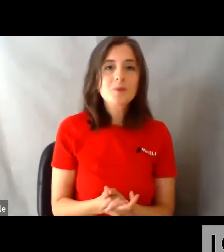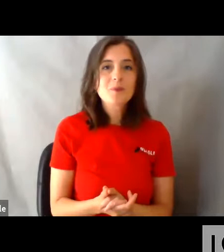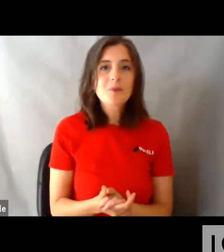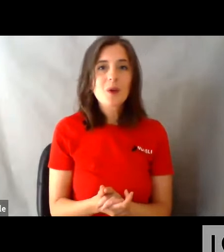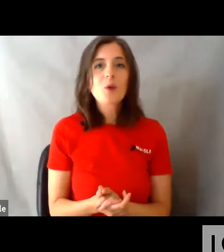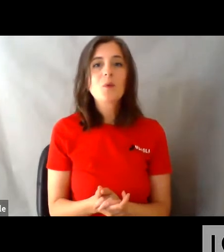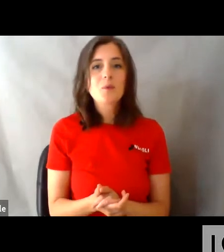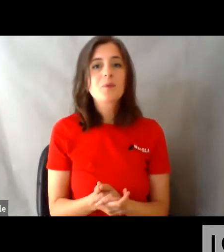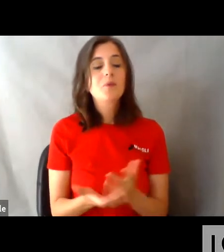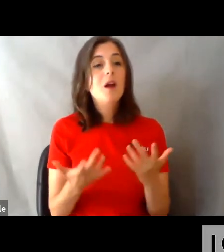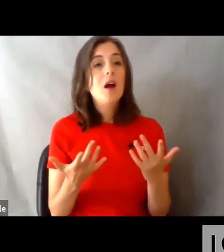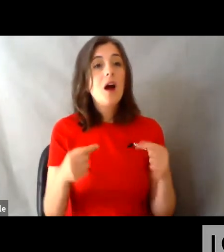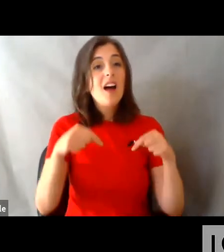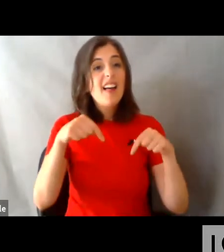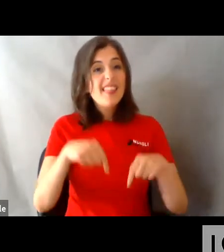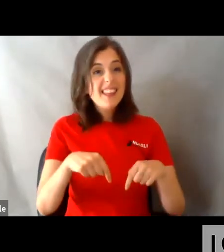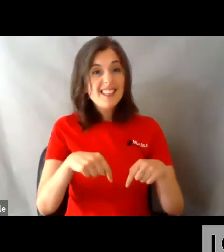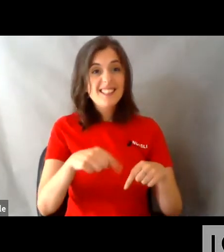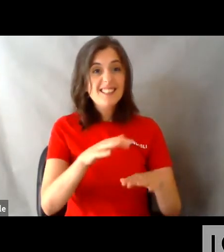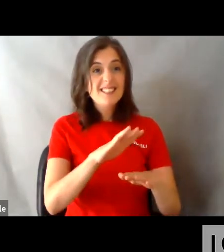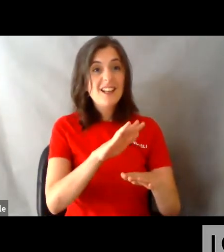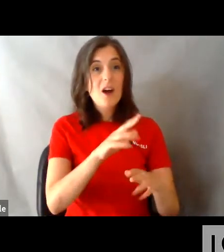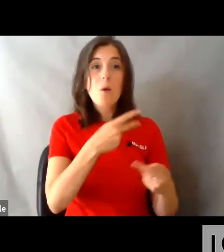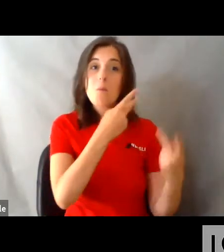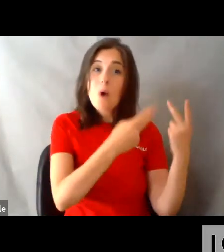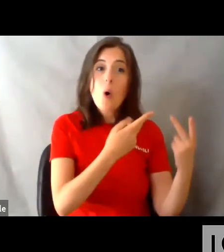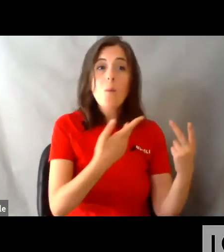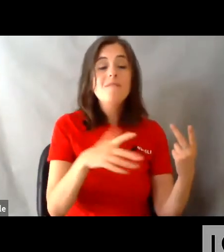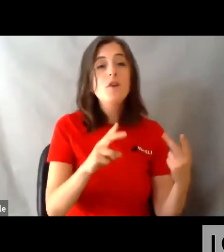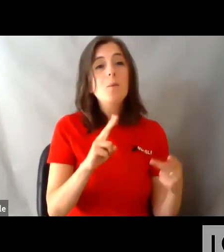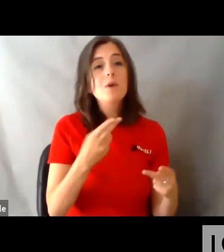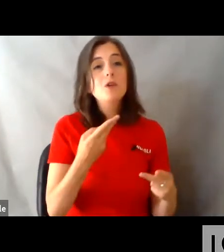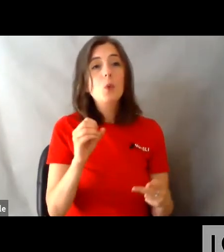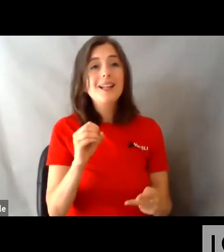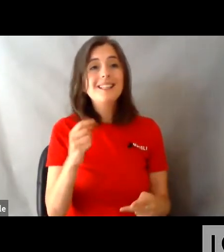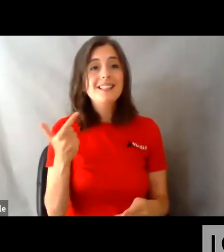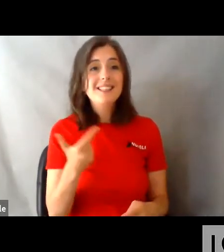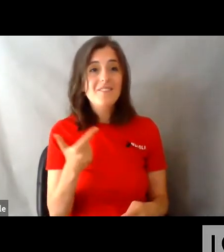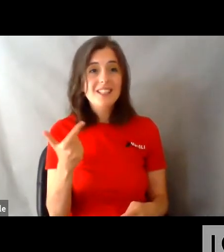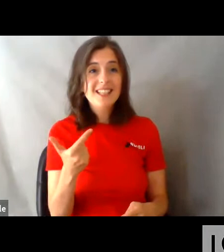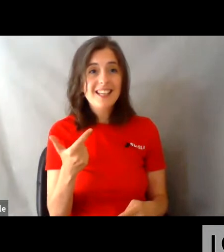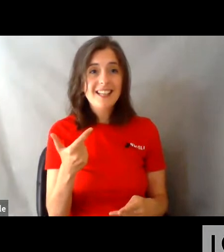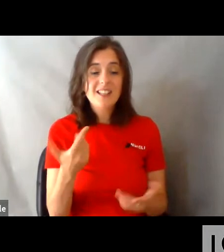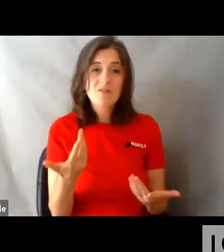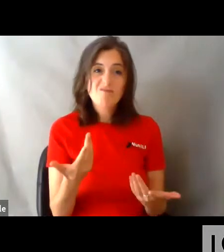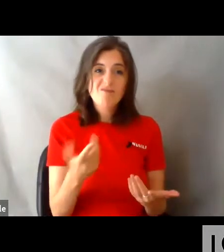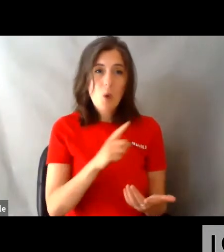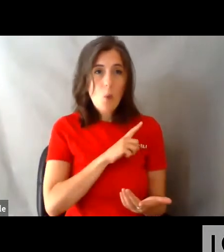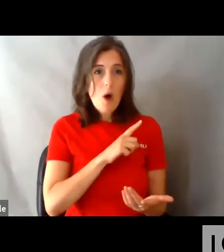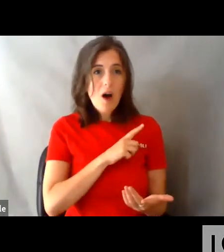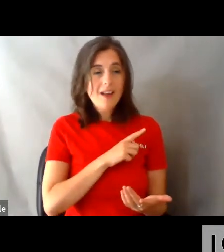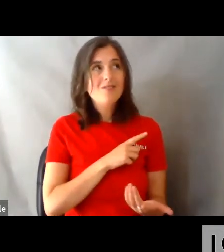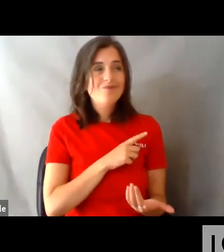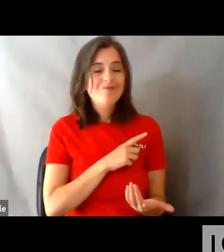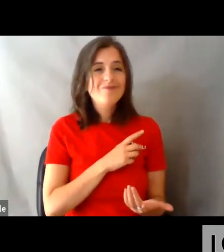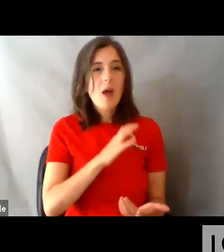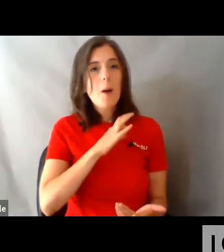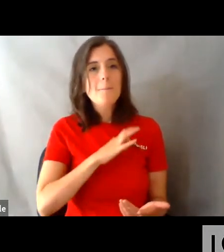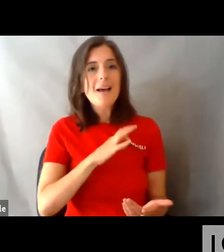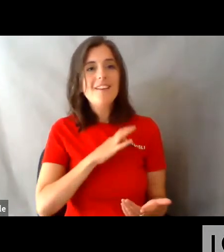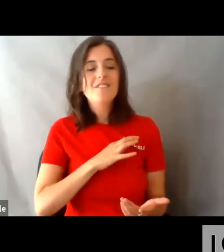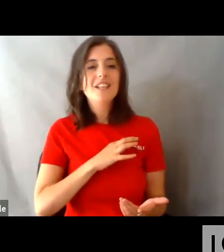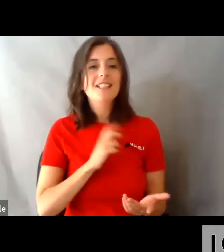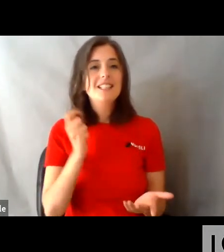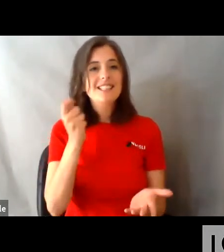was from 2017, and it was in response to benefit sanctions. And it